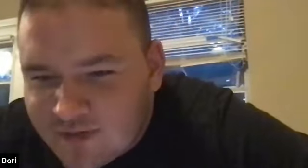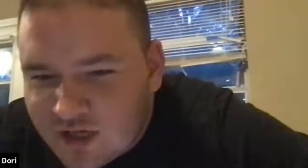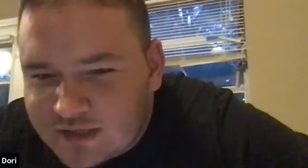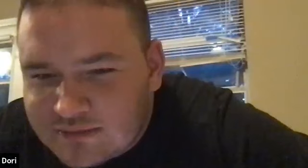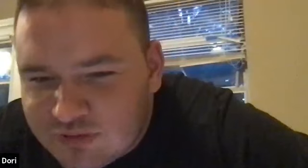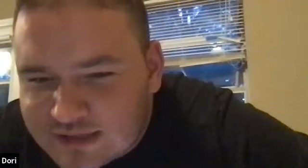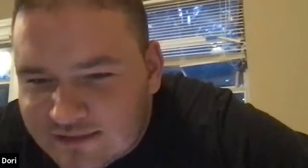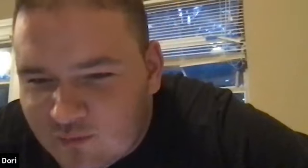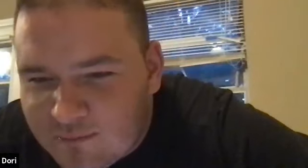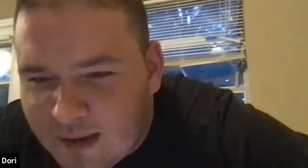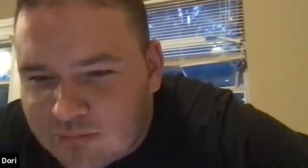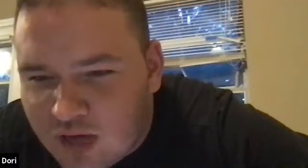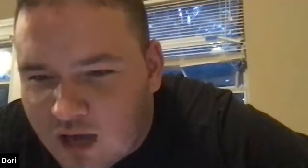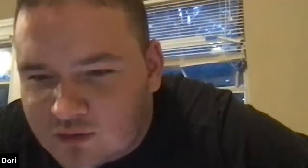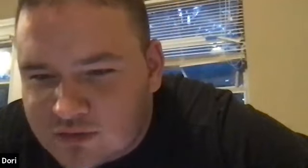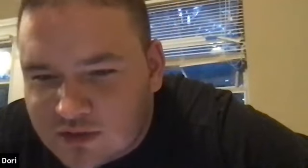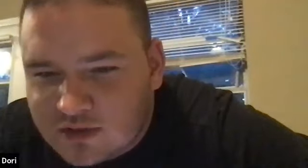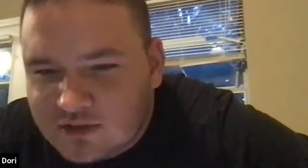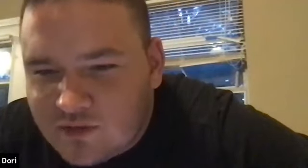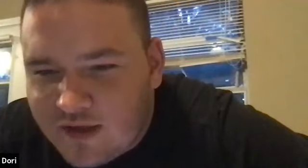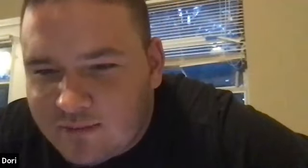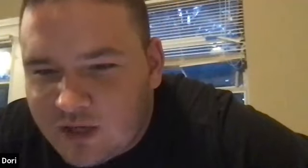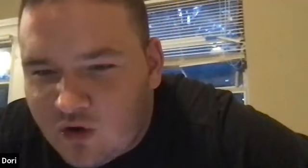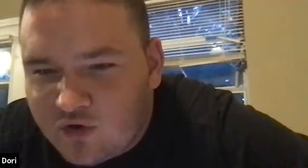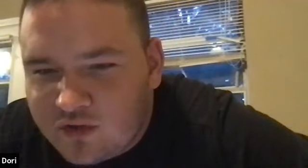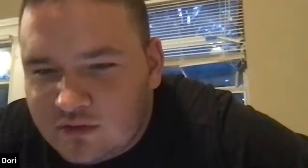They express it with my brow, so that'll be hard.